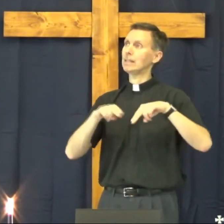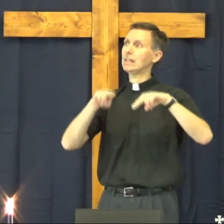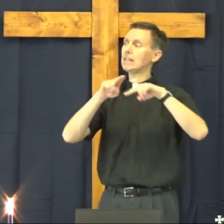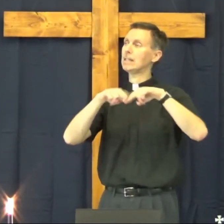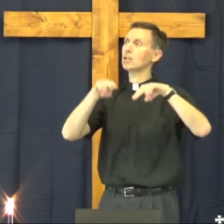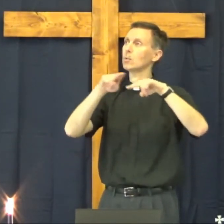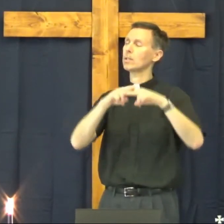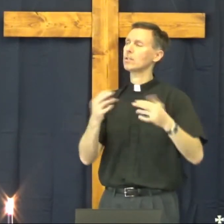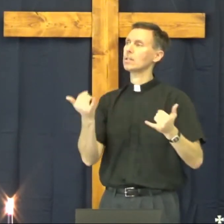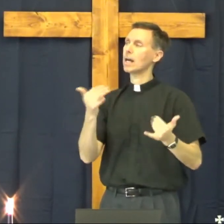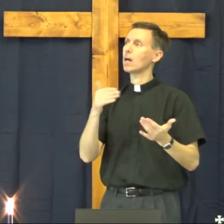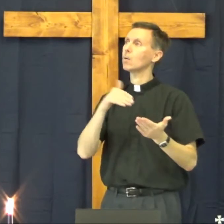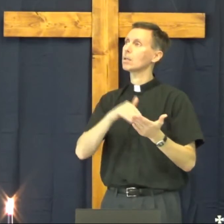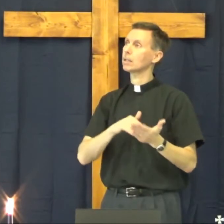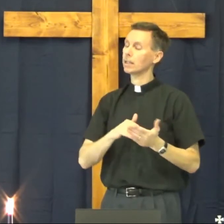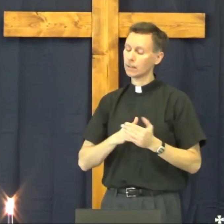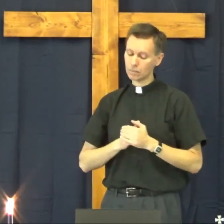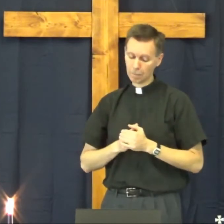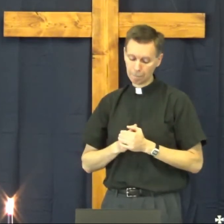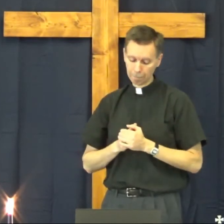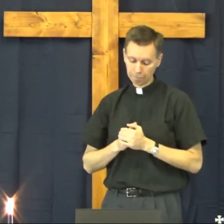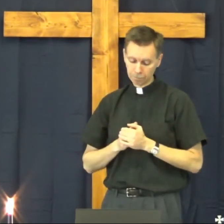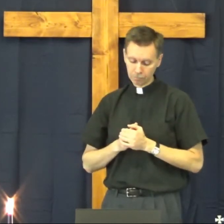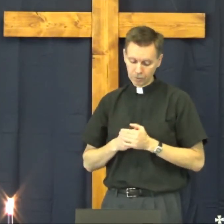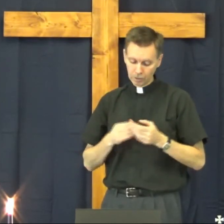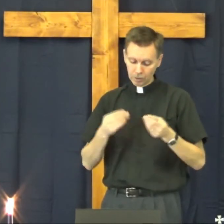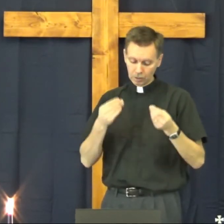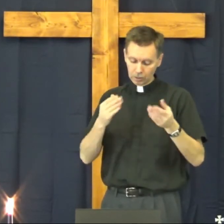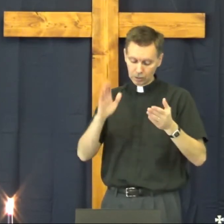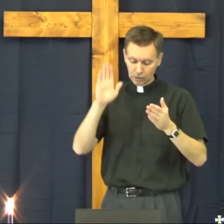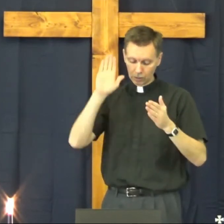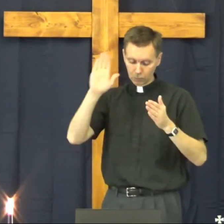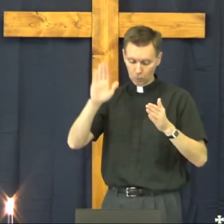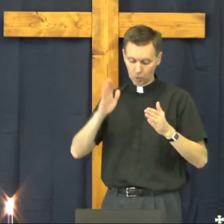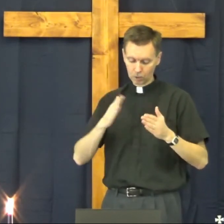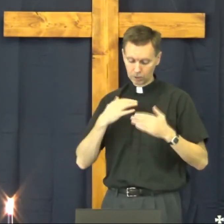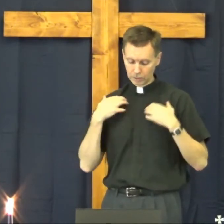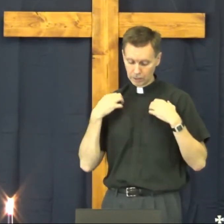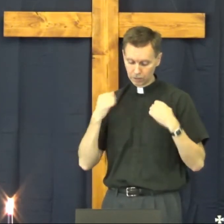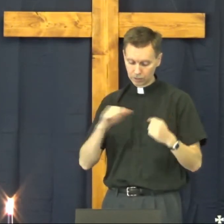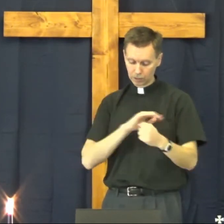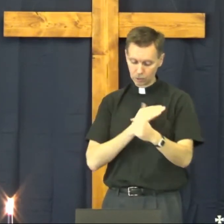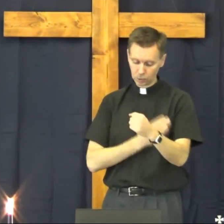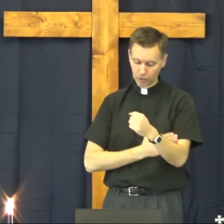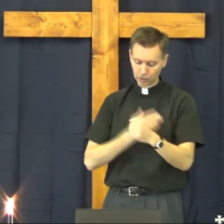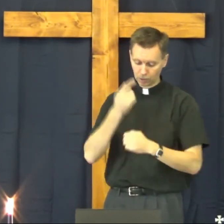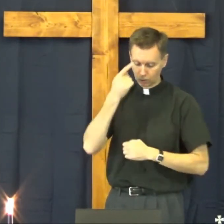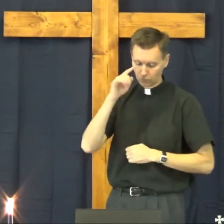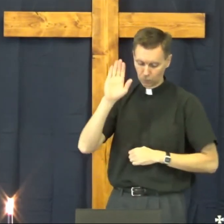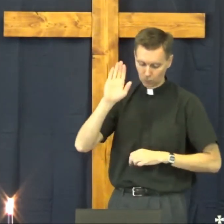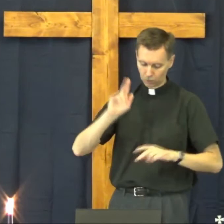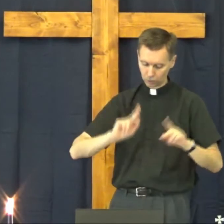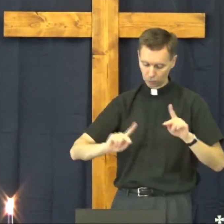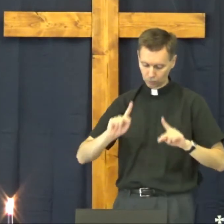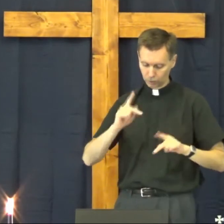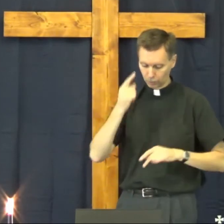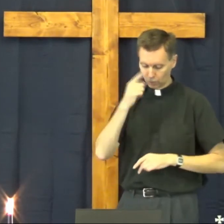it is increasing now again. Give your healing and strength for your people,